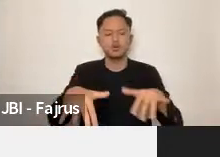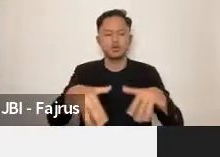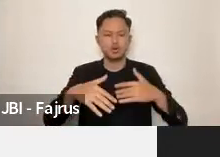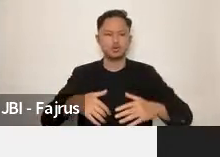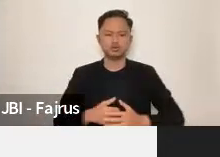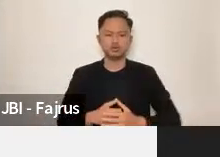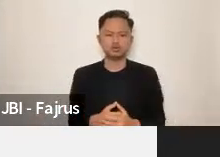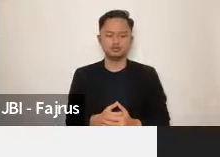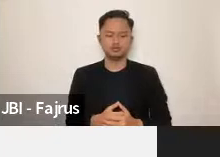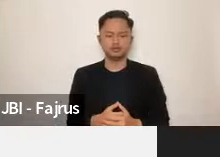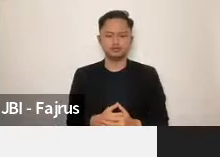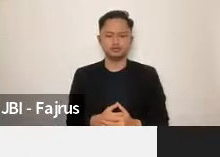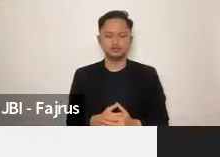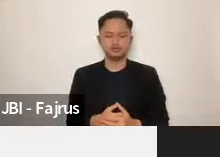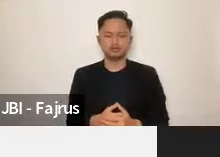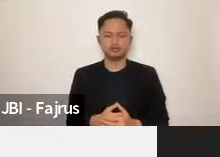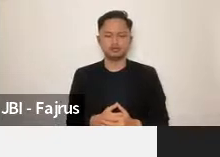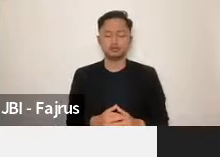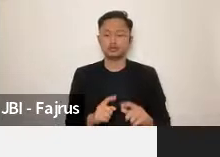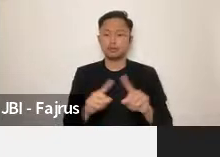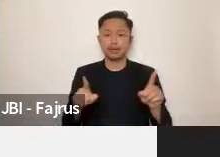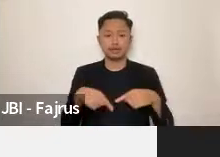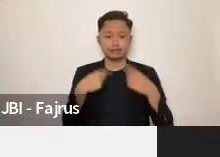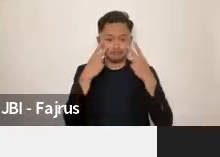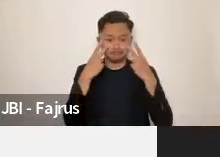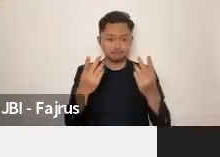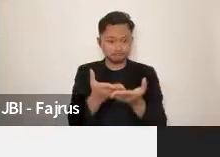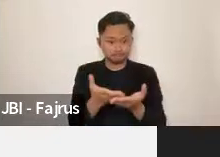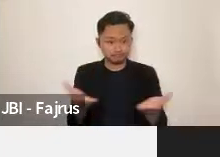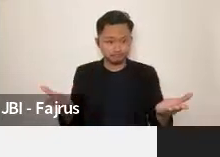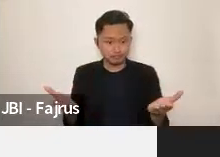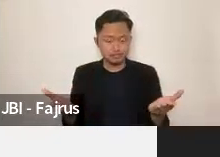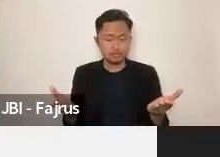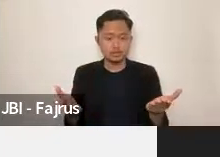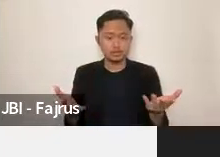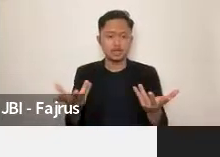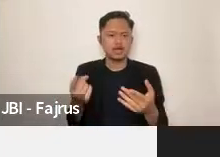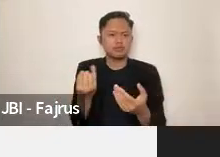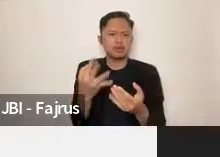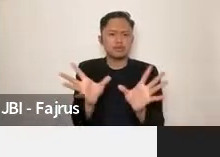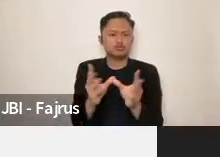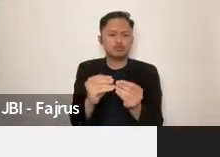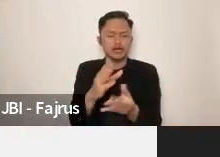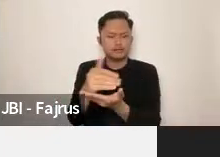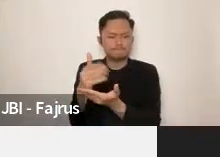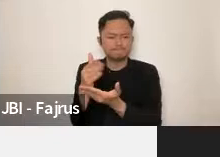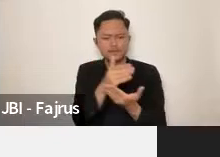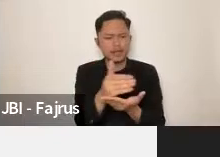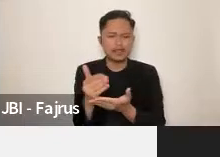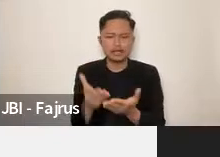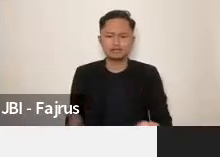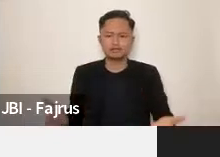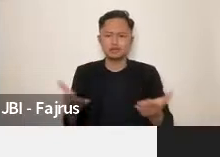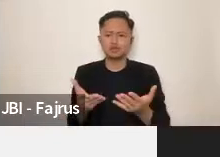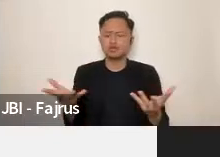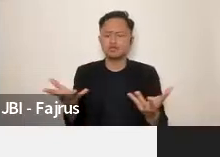dispersals. But we see arbitrary arrests due to the number of incidences around